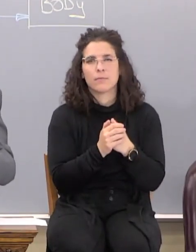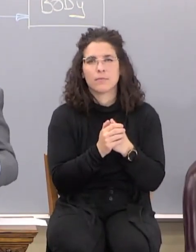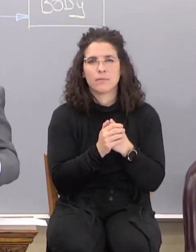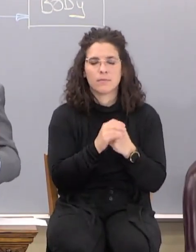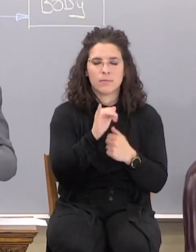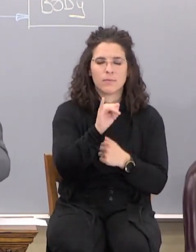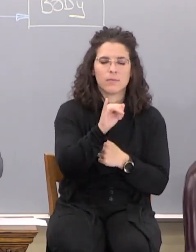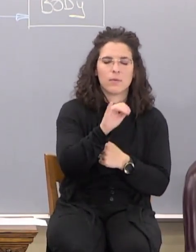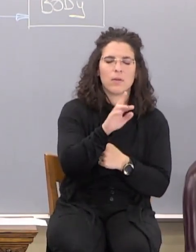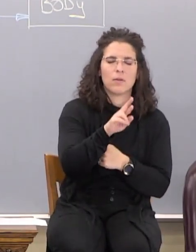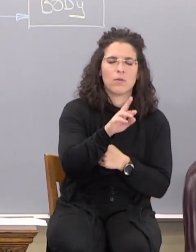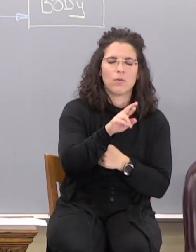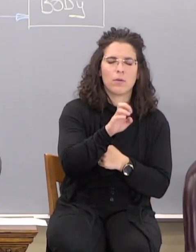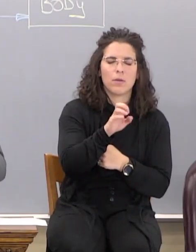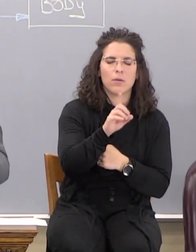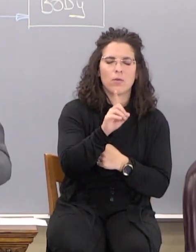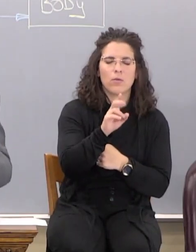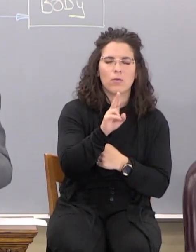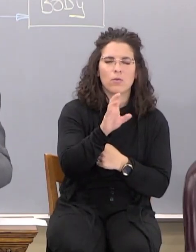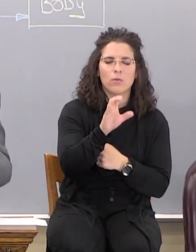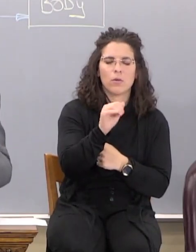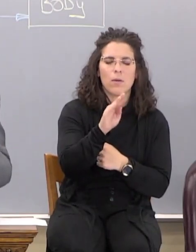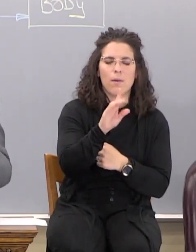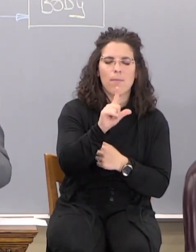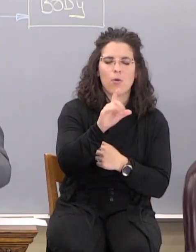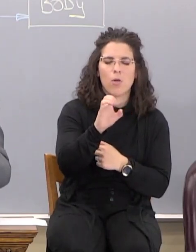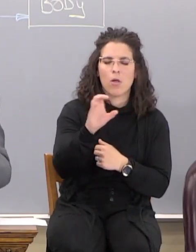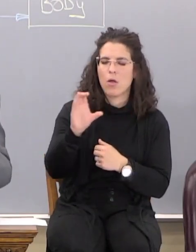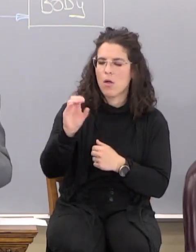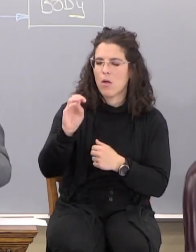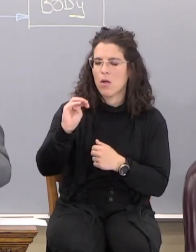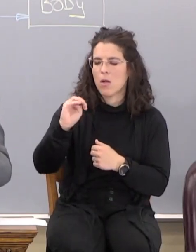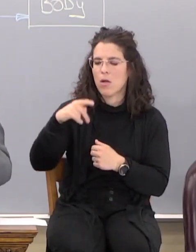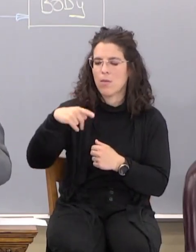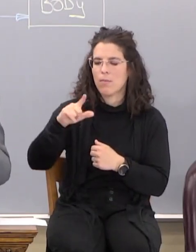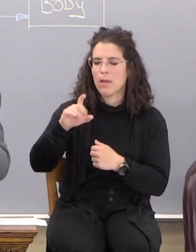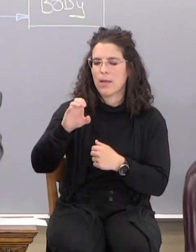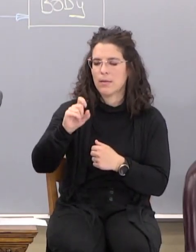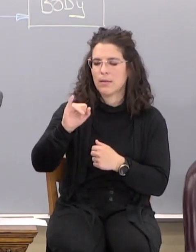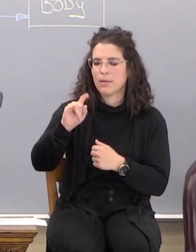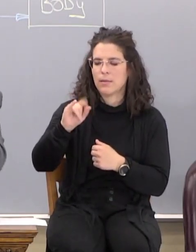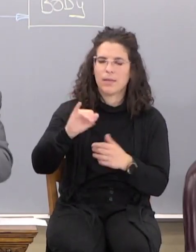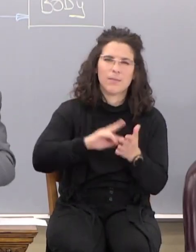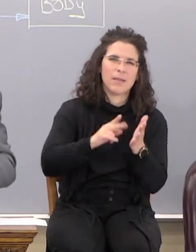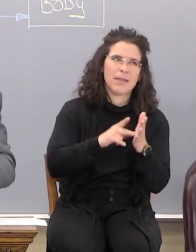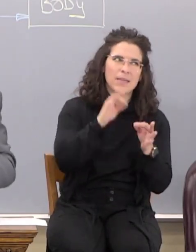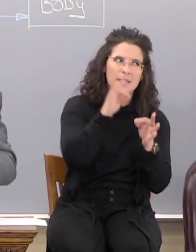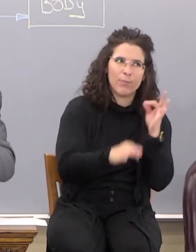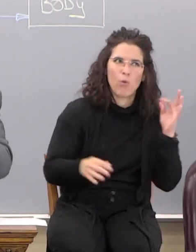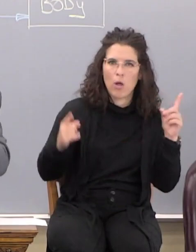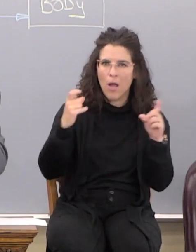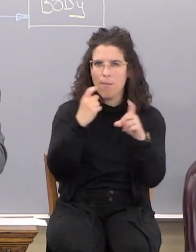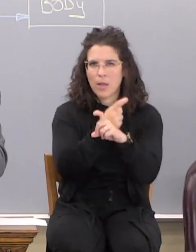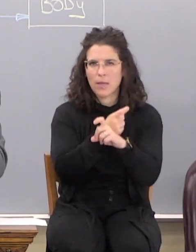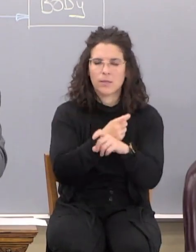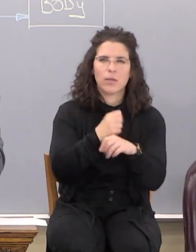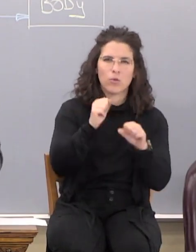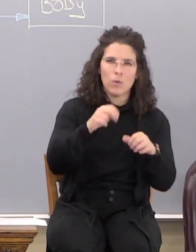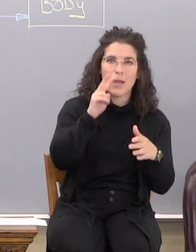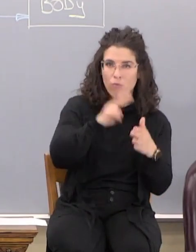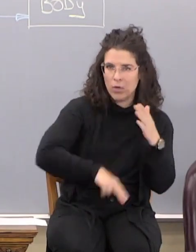Irreducible complexity. You remember that phrase? That's a great phrase. I wrote that one down. That's irreducible complexity that you can